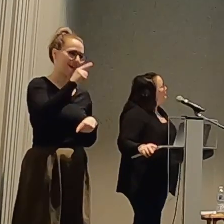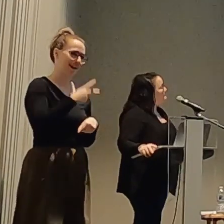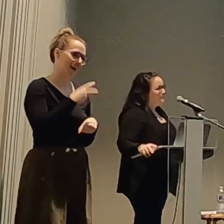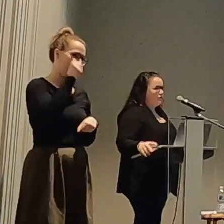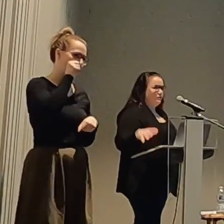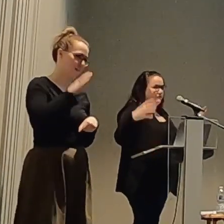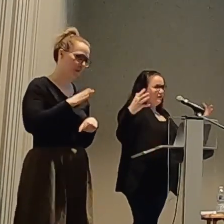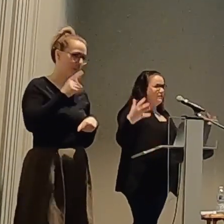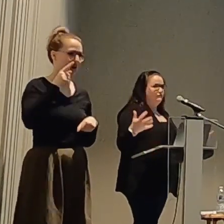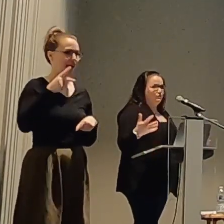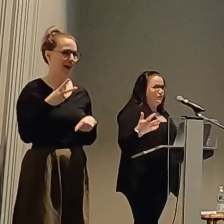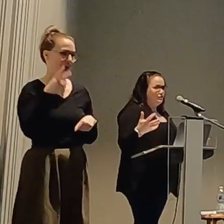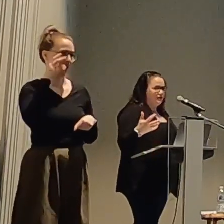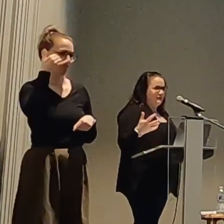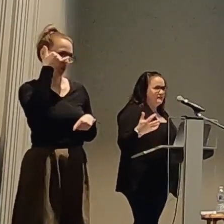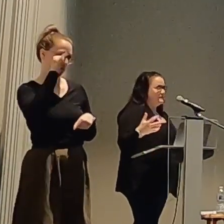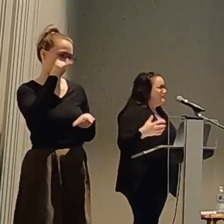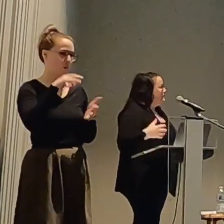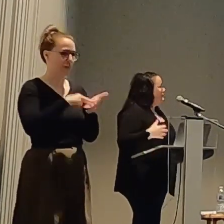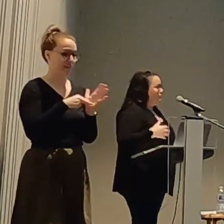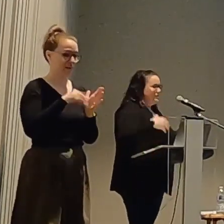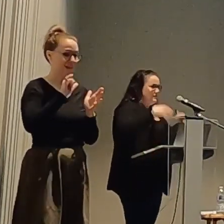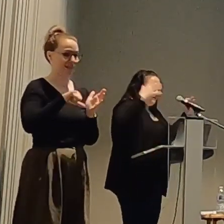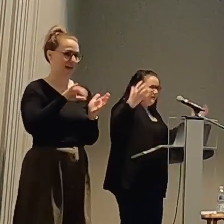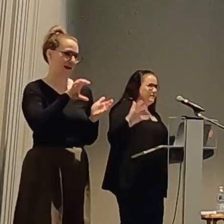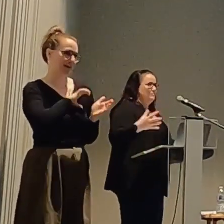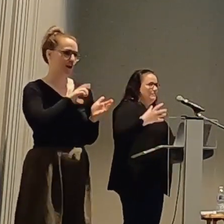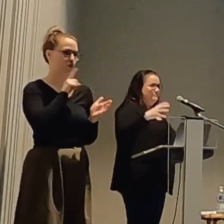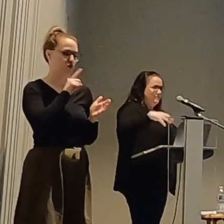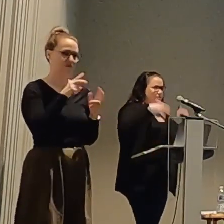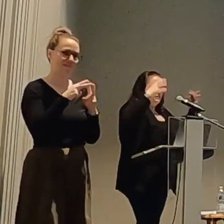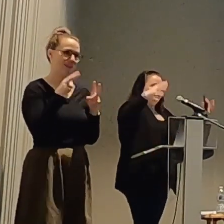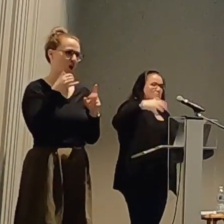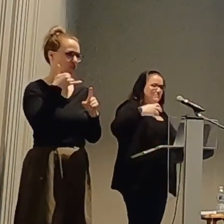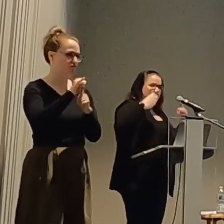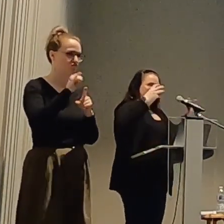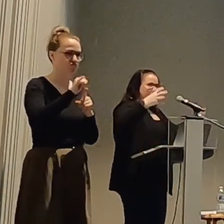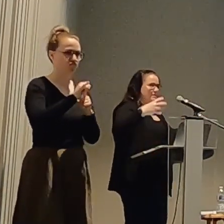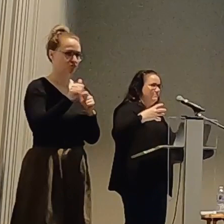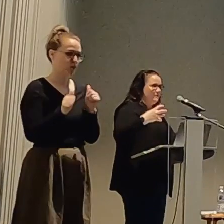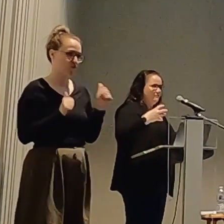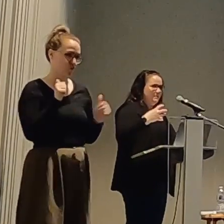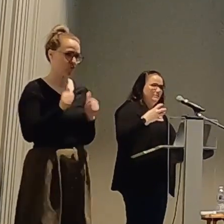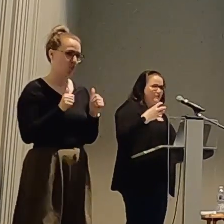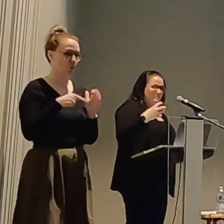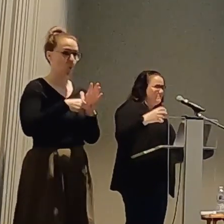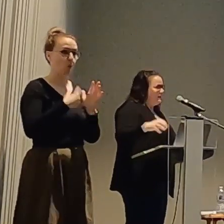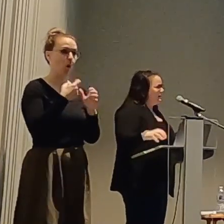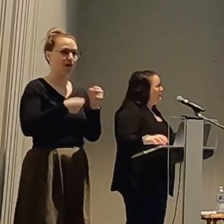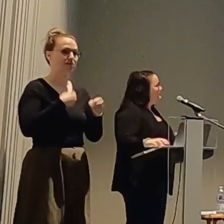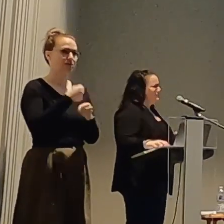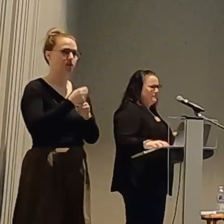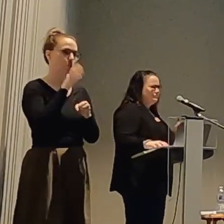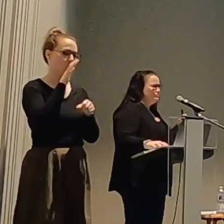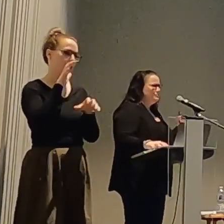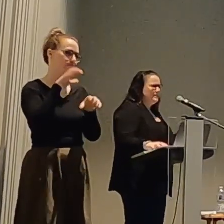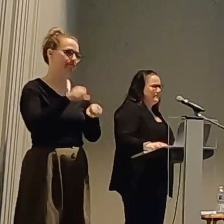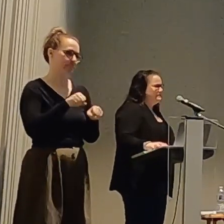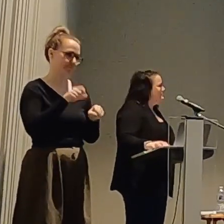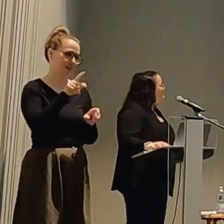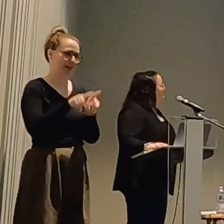half bull, so very ferocious. Once a year, he would consume a number of people from the mainland. So